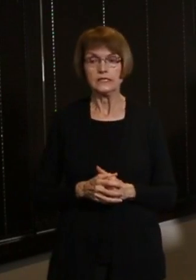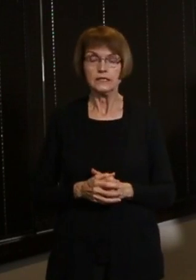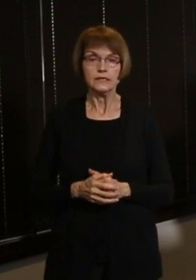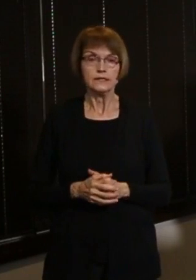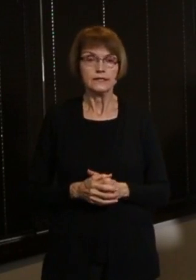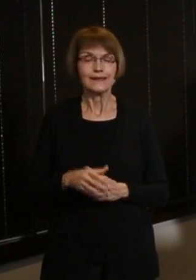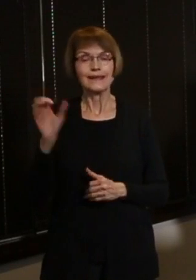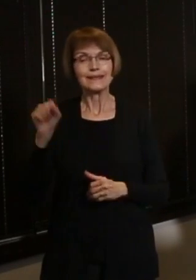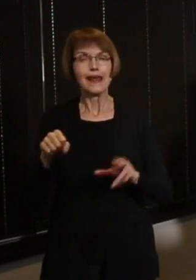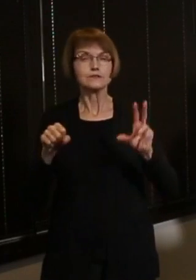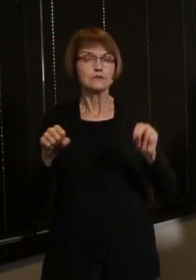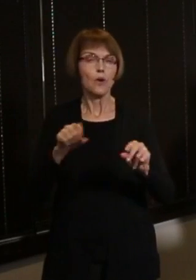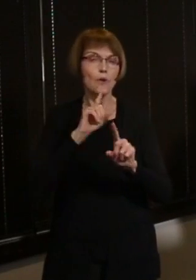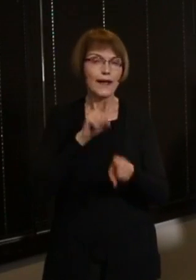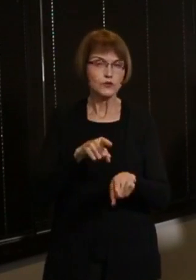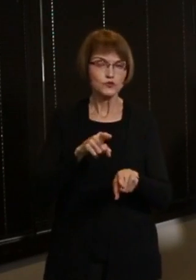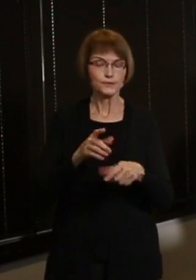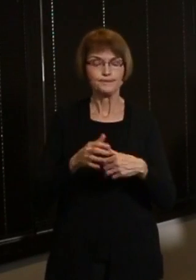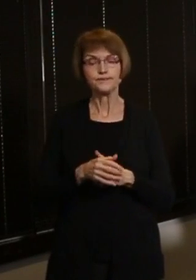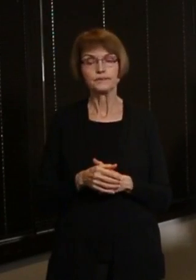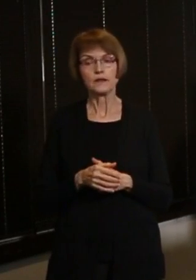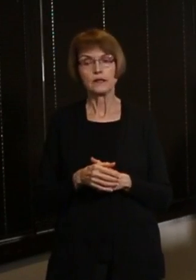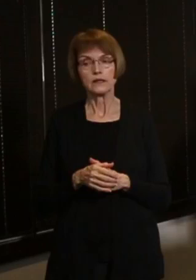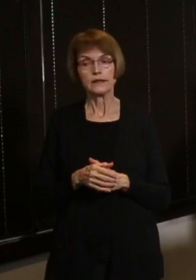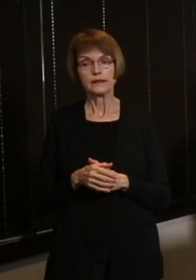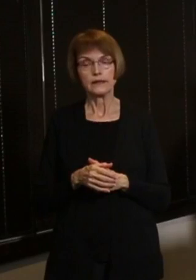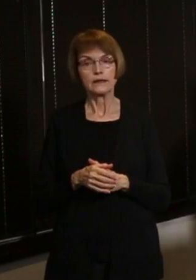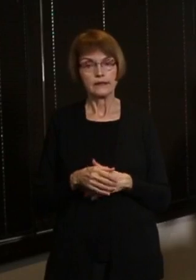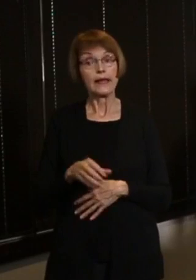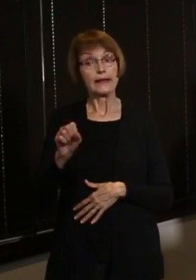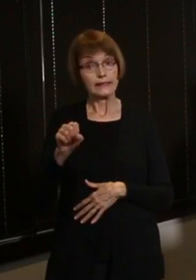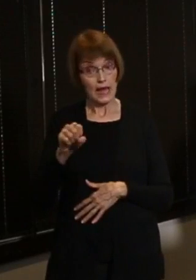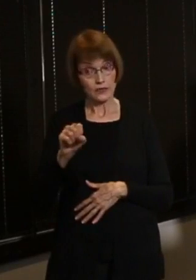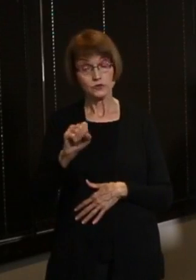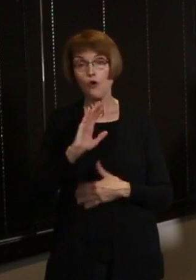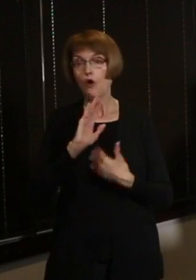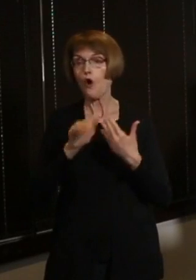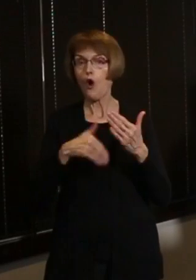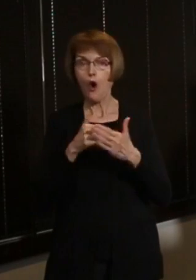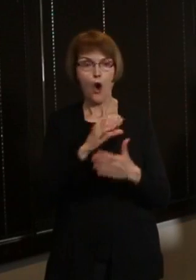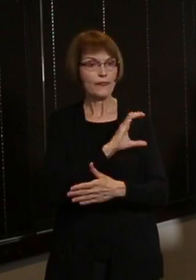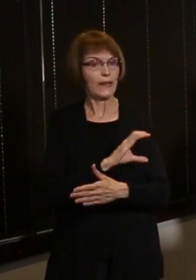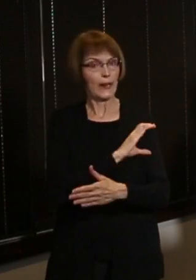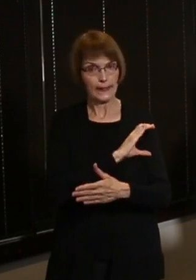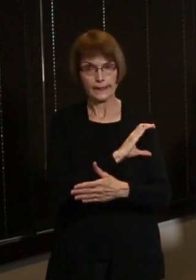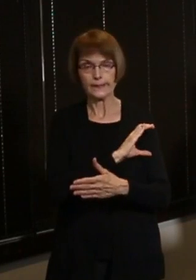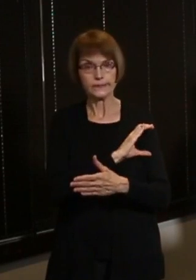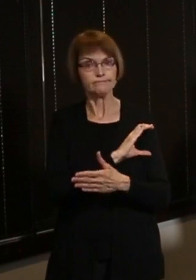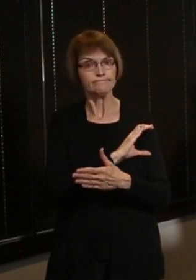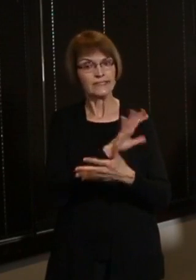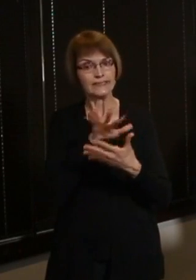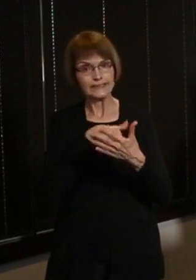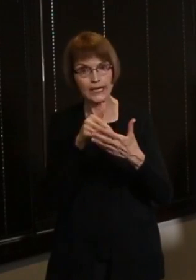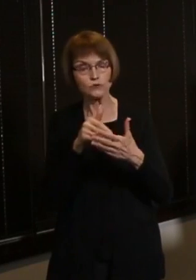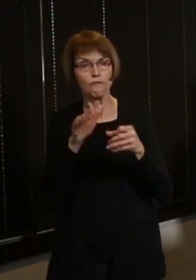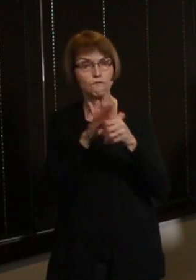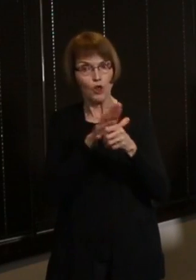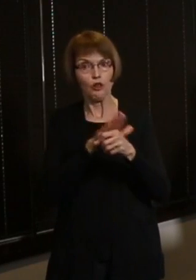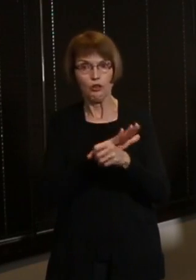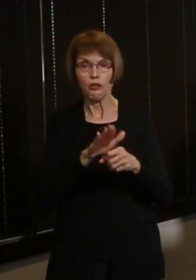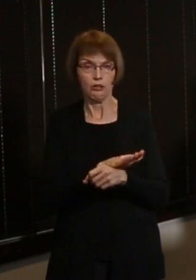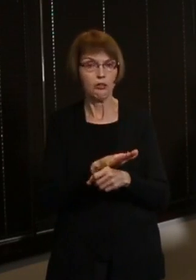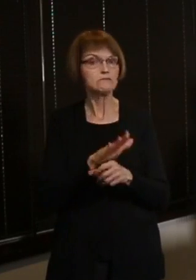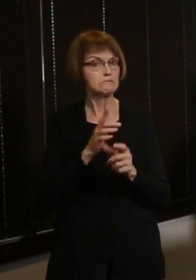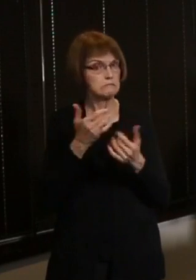it's a yes and no sort of answer. So we're still filling up all of our clinics with appointments for a